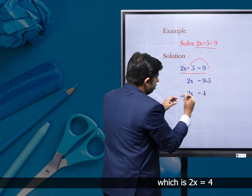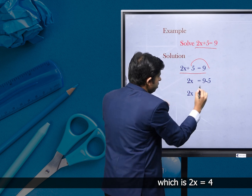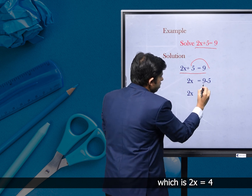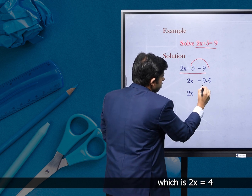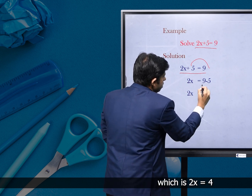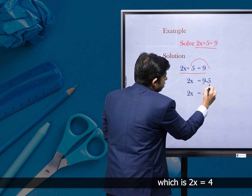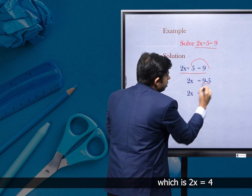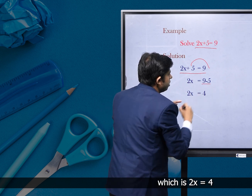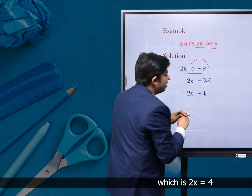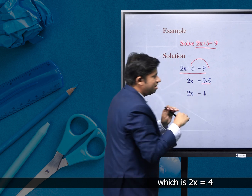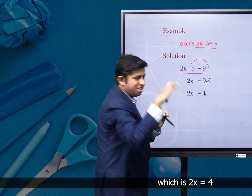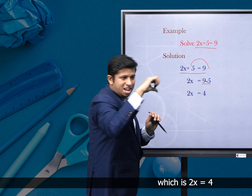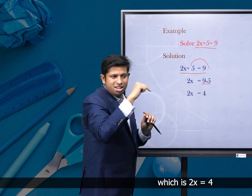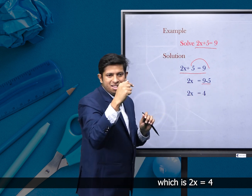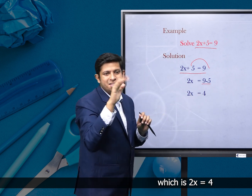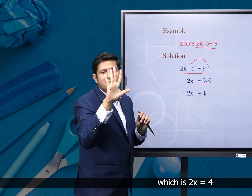which is 2x equals to 4.